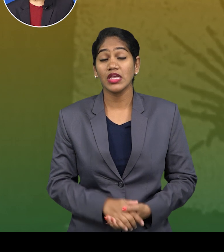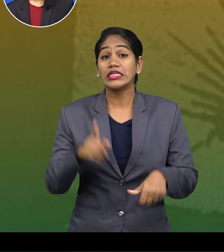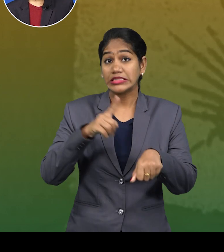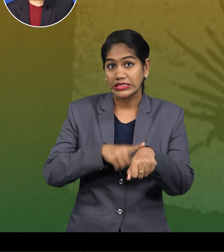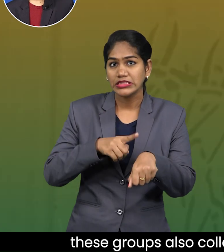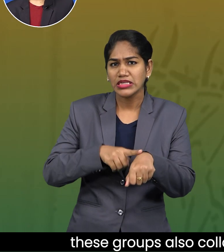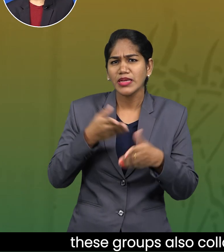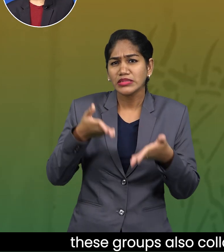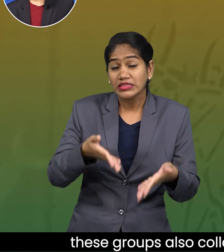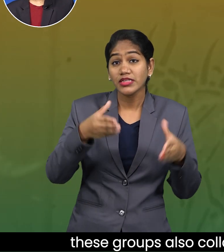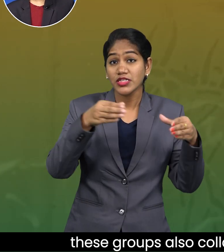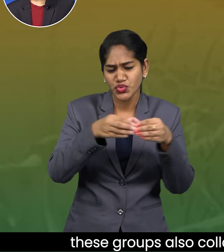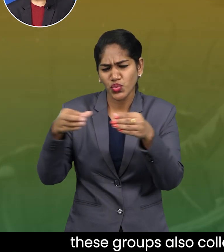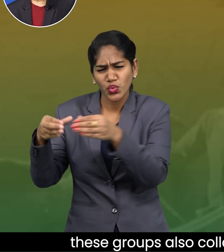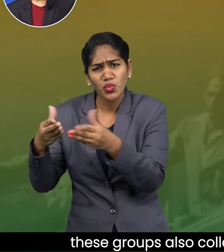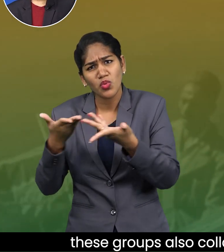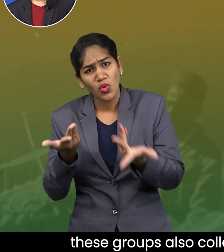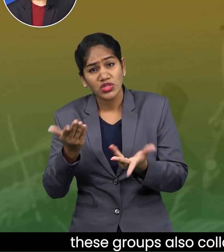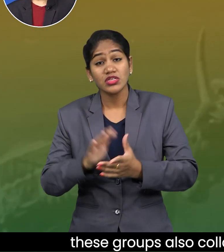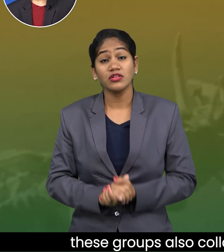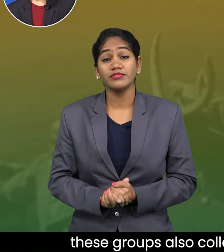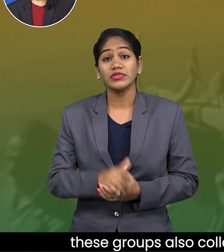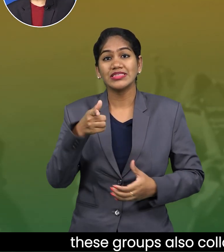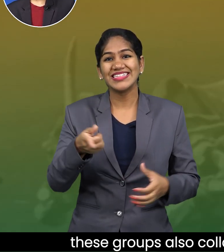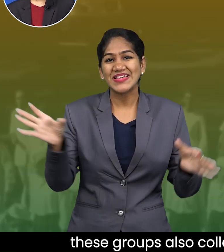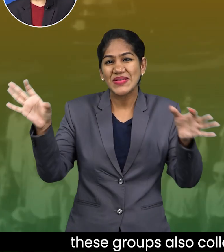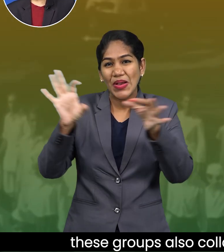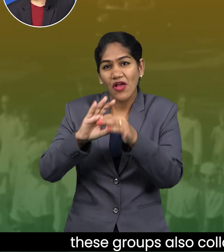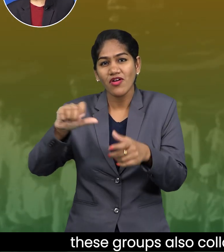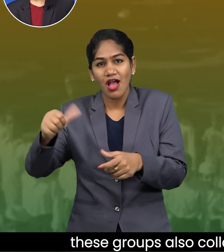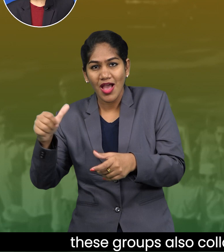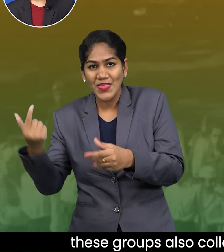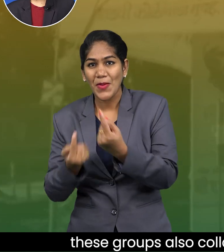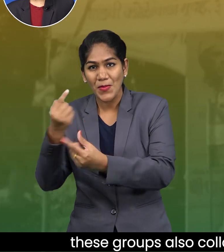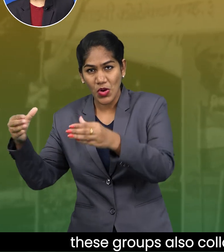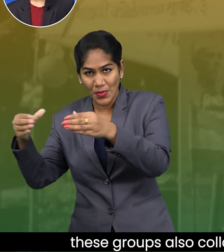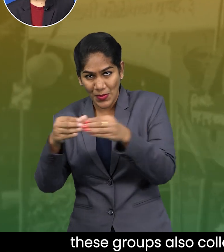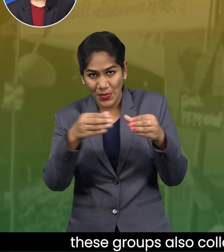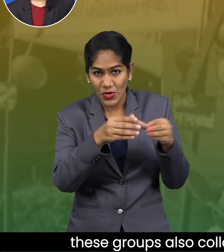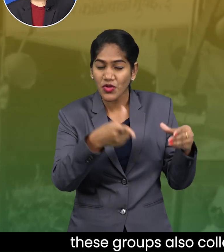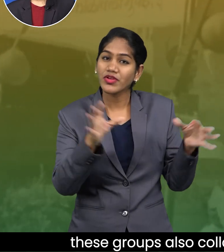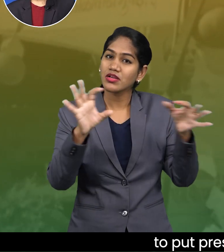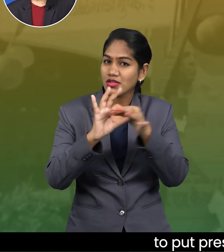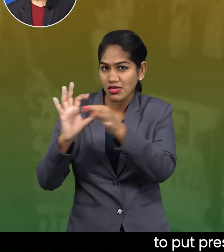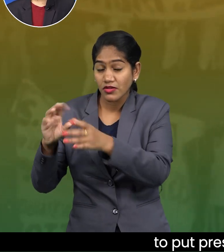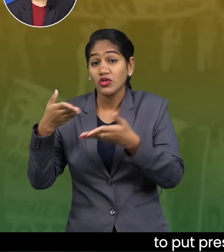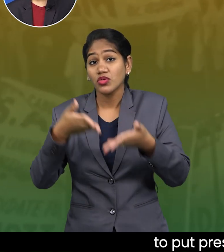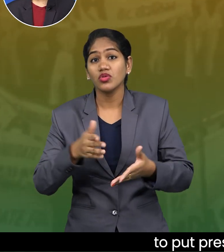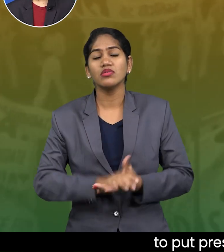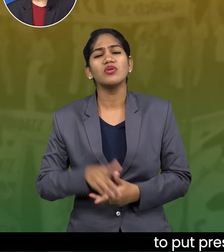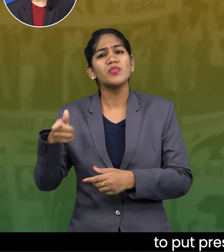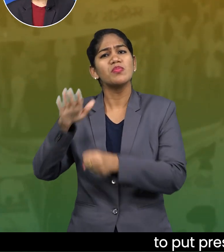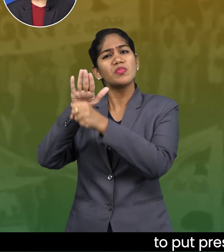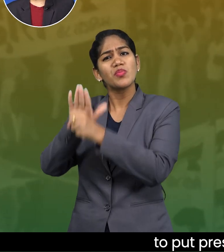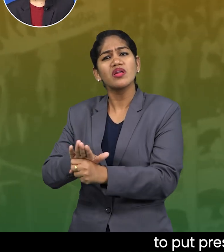At times, these groups also collaborated with other political parties to put